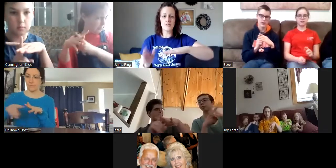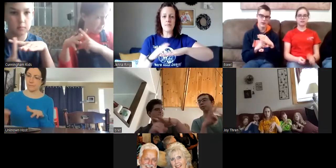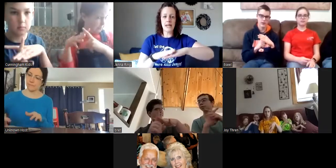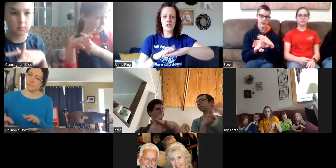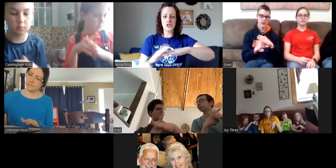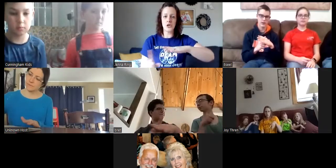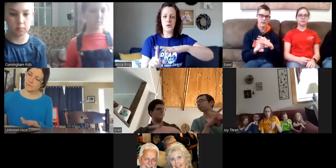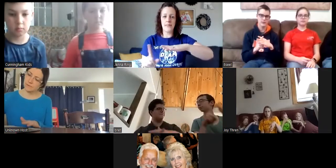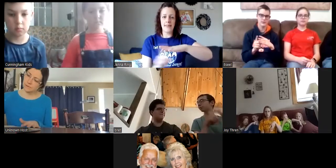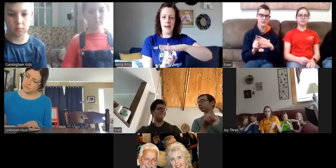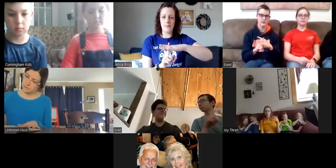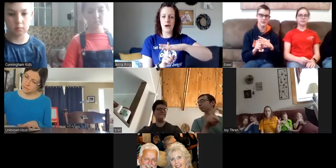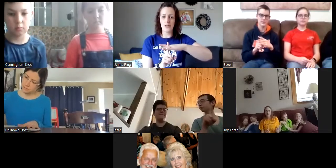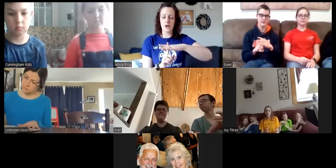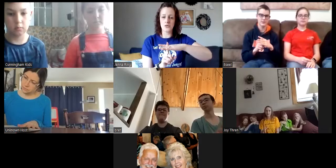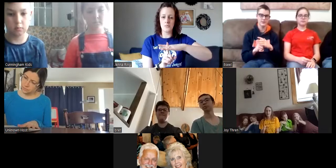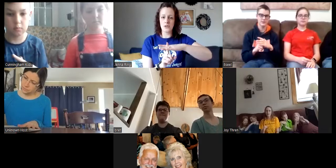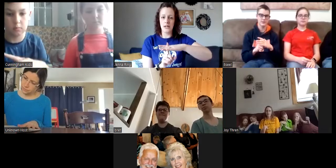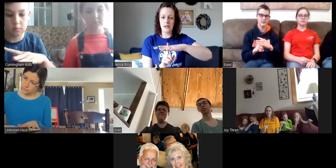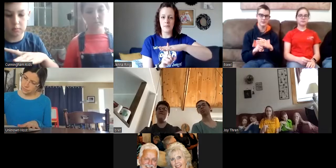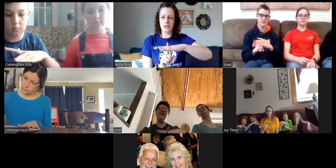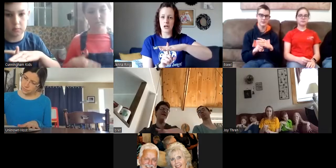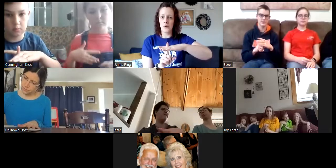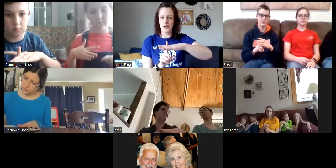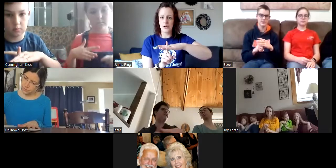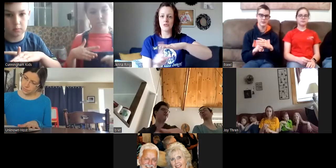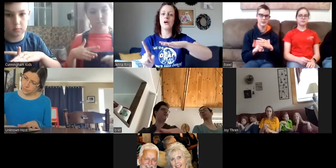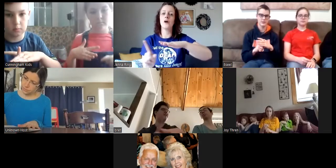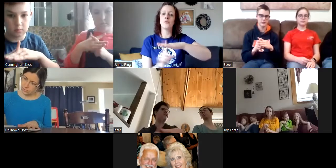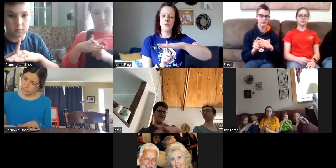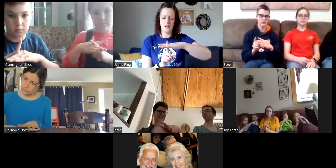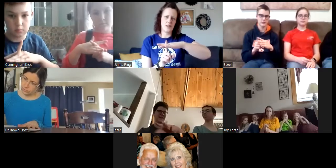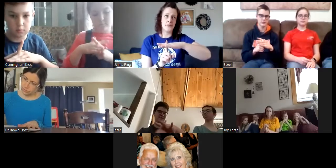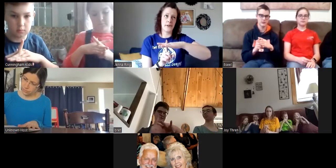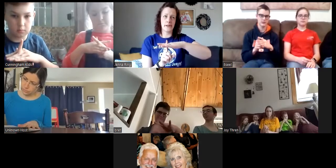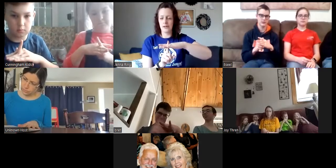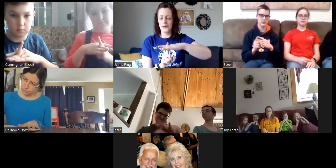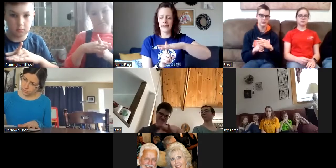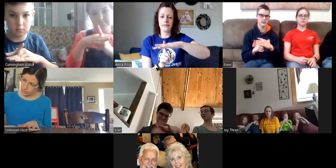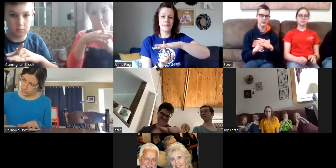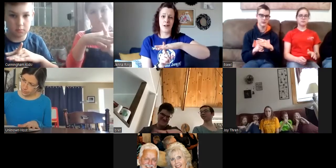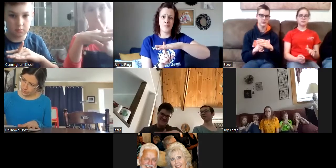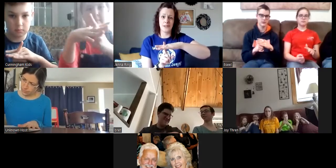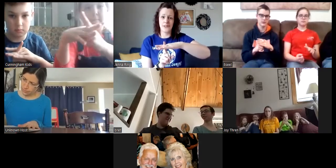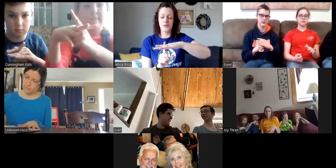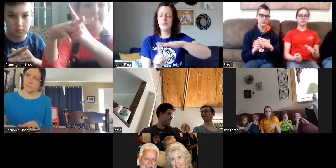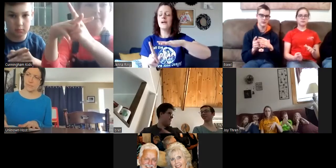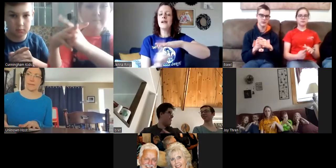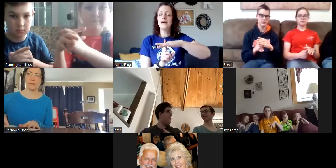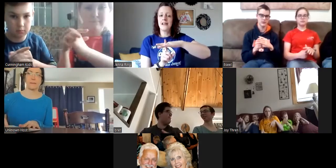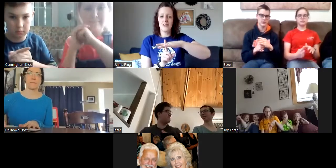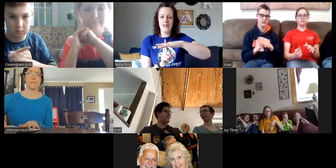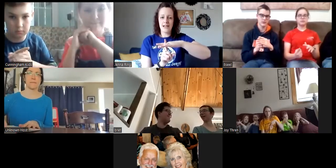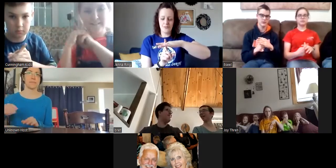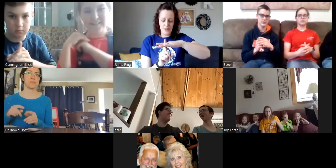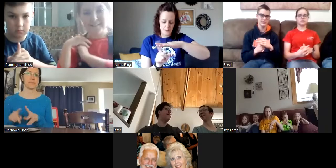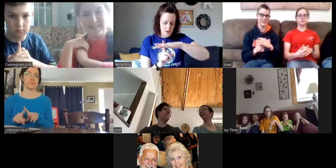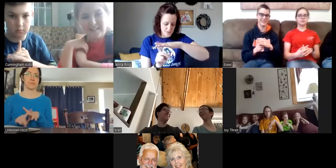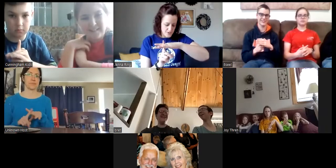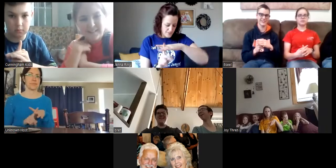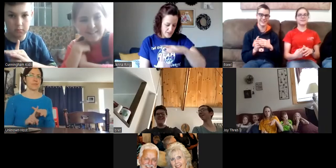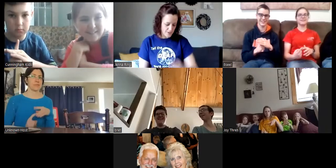so there's the main shoe, and then that part that goes between your big toe and your middle toe, or your second toe, I guess, not your middle toe.